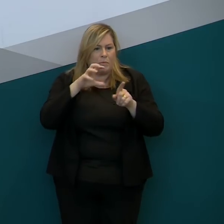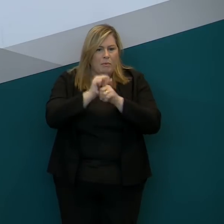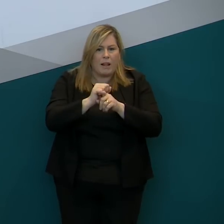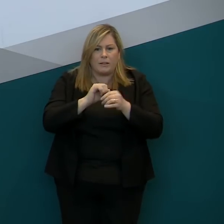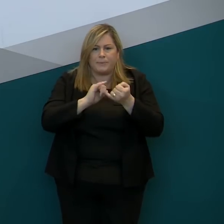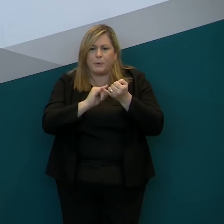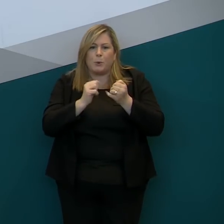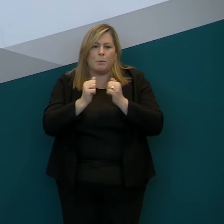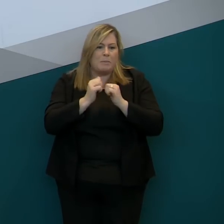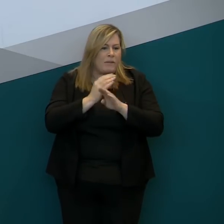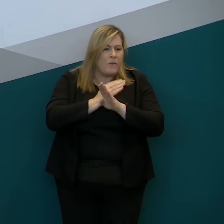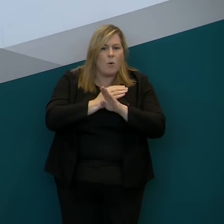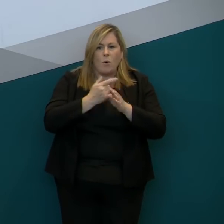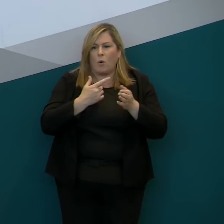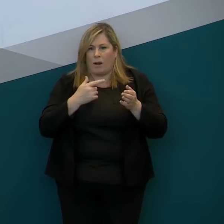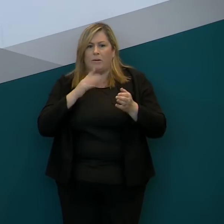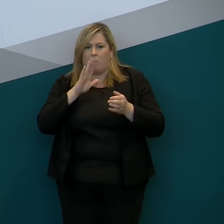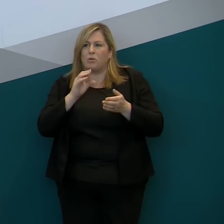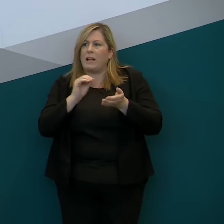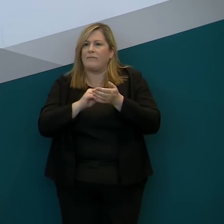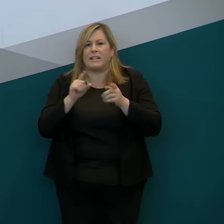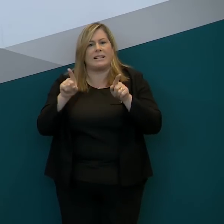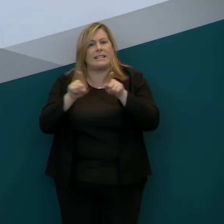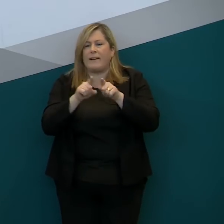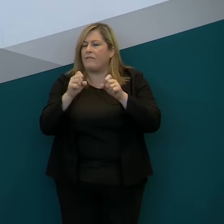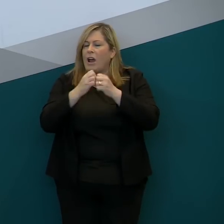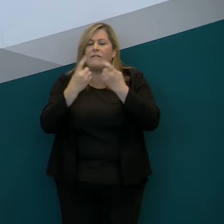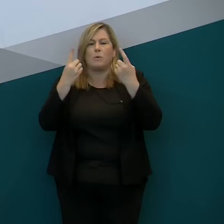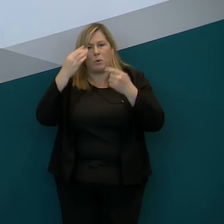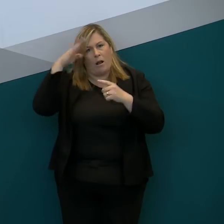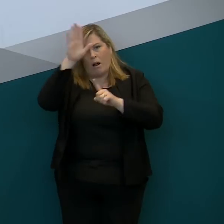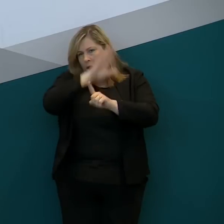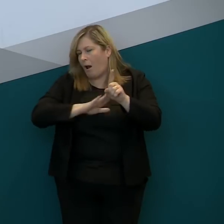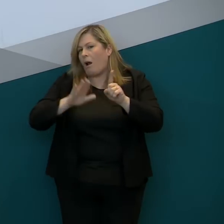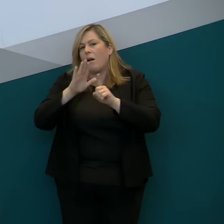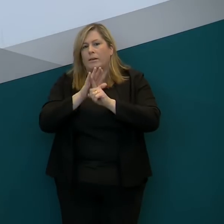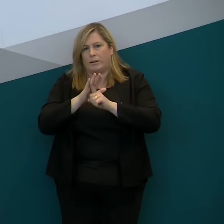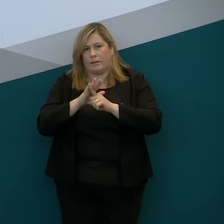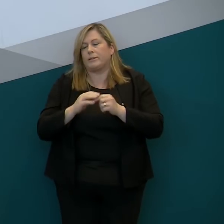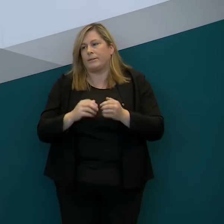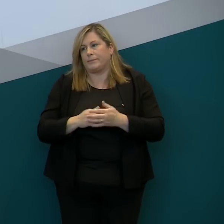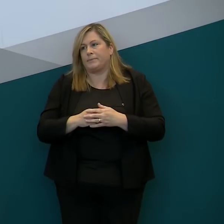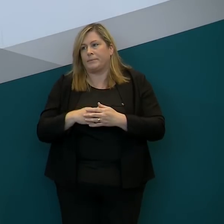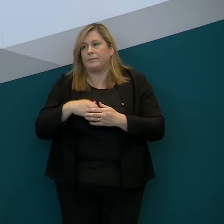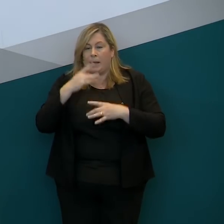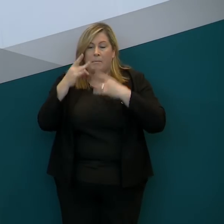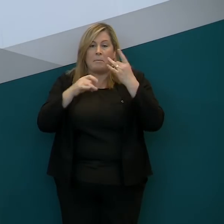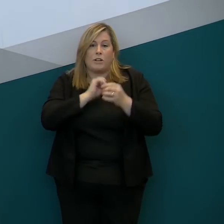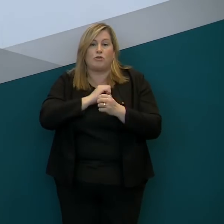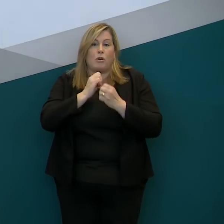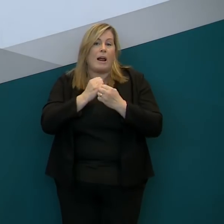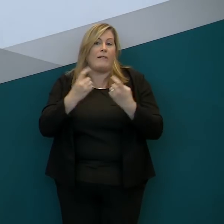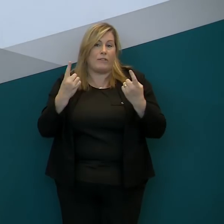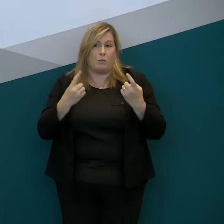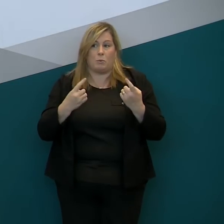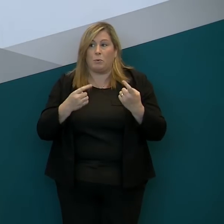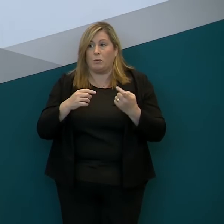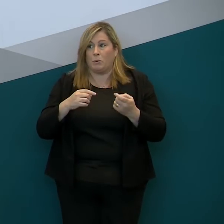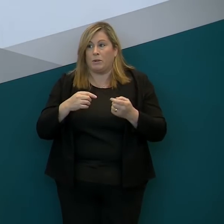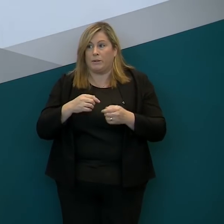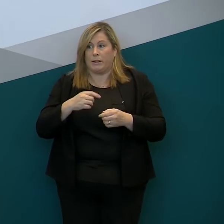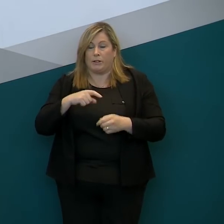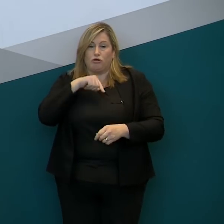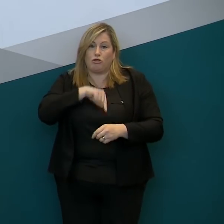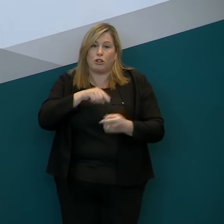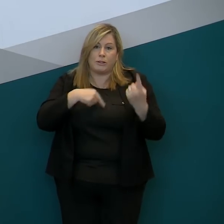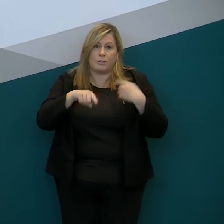but based on a standardised way of performing and assuring the population we're carrying this out as quickly as possible. Cillian,